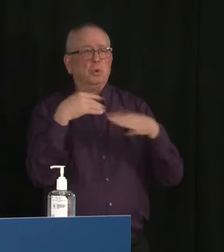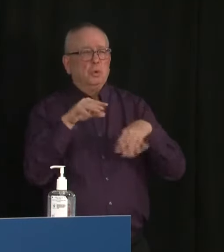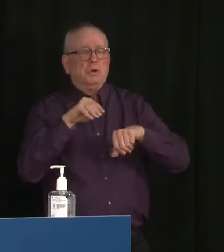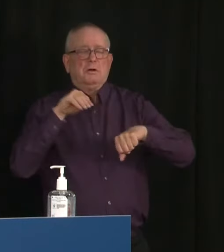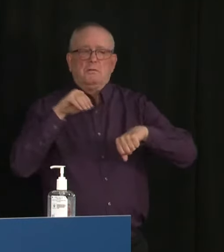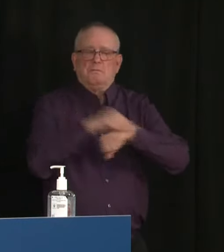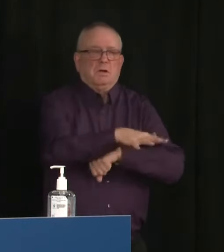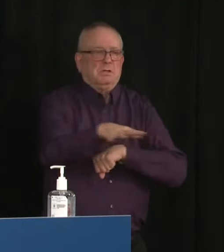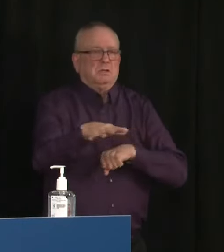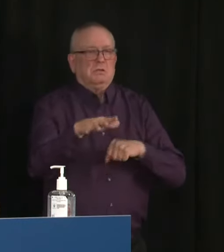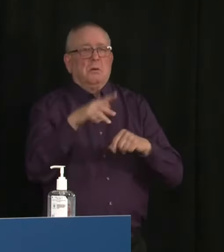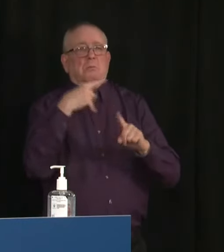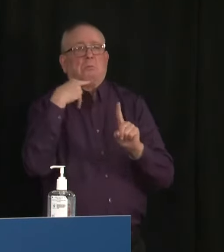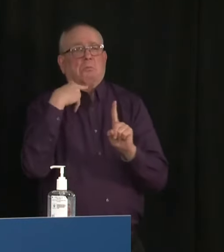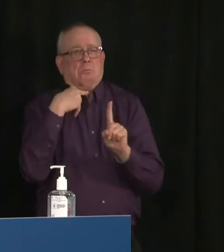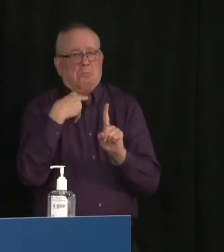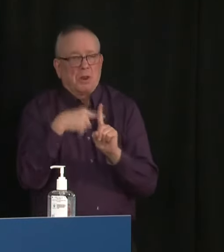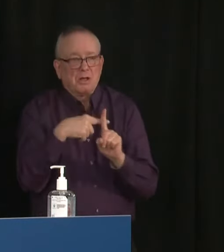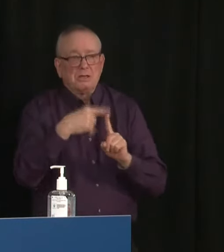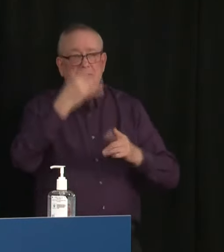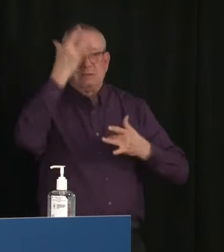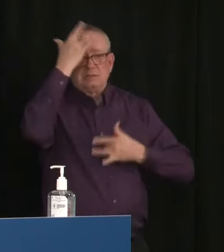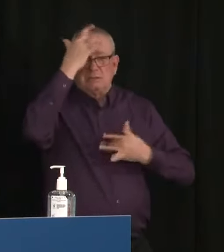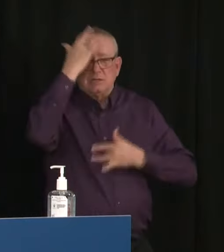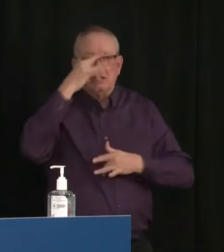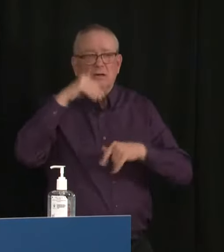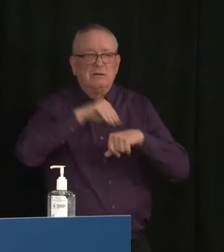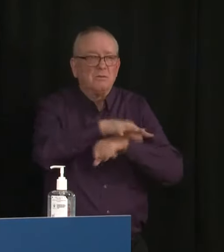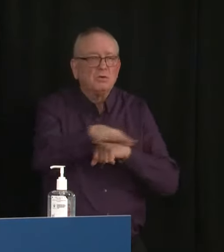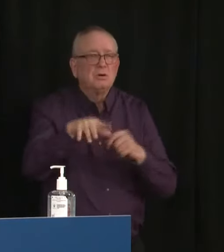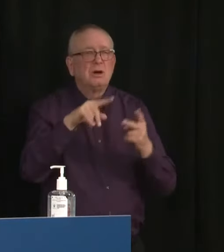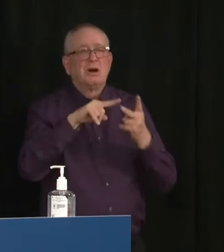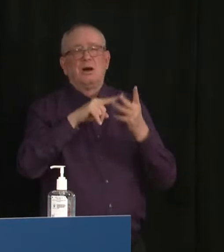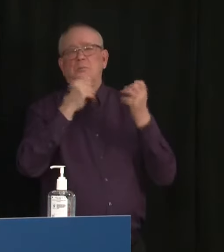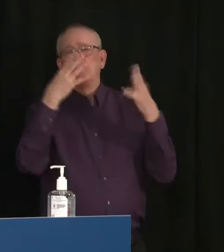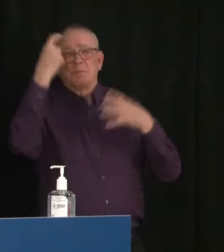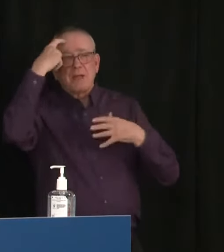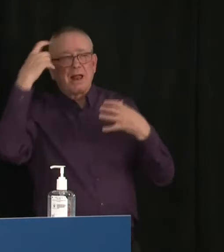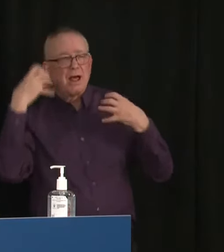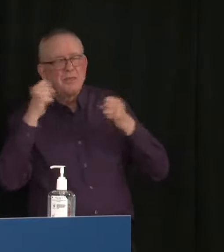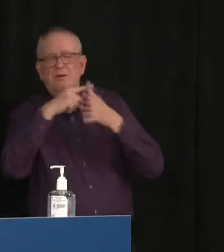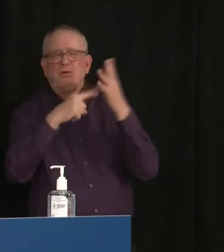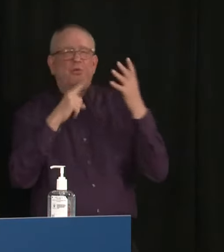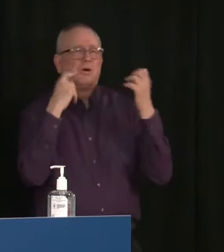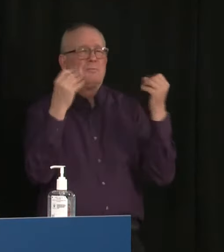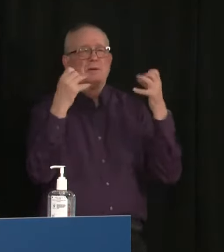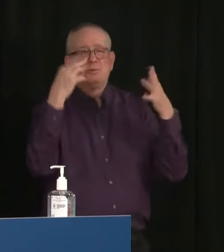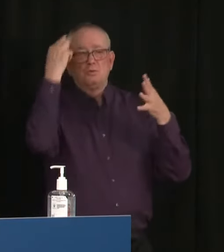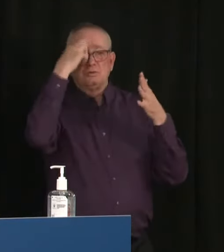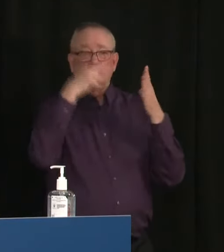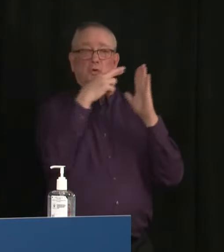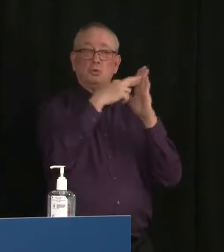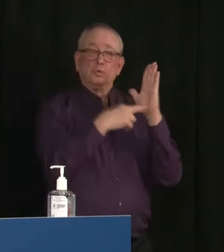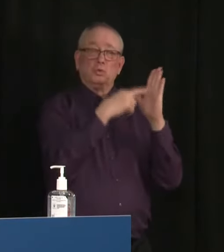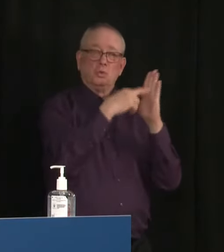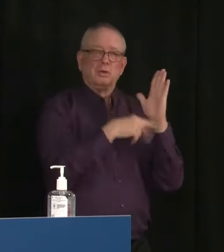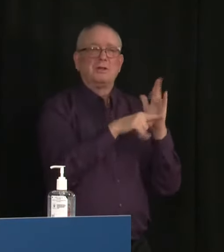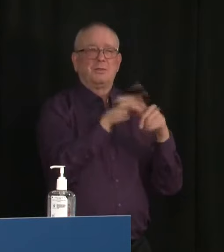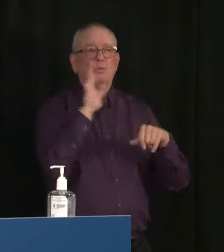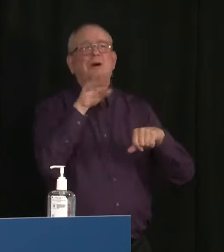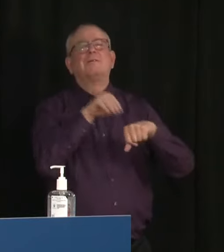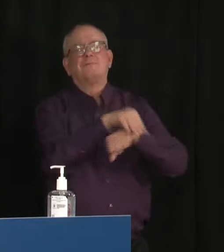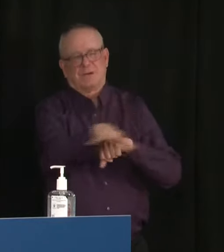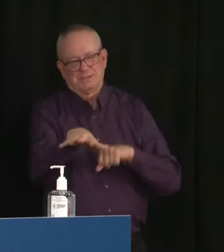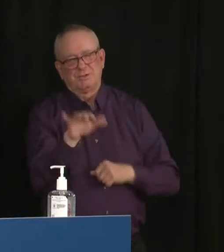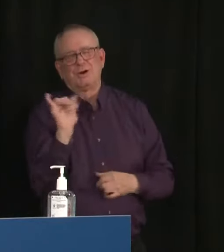the potential impacts of restrictions as any decisions are made. Jeff, is there a follow-up question?